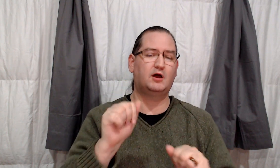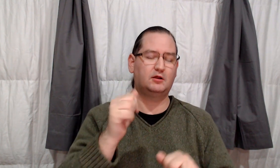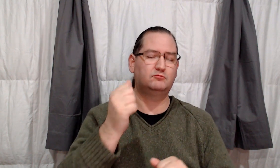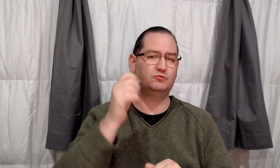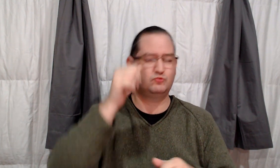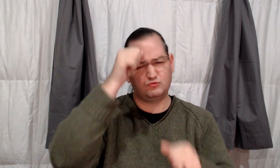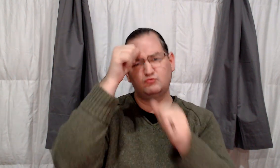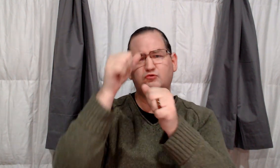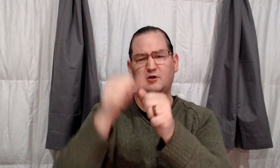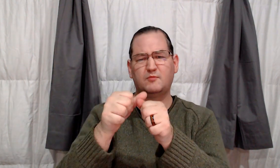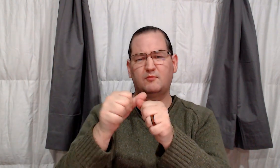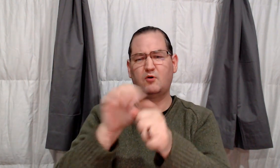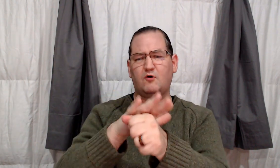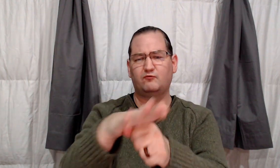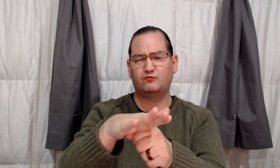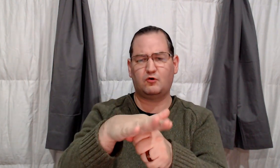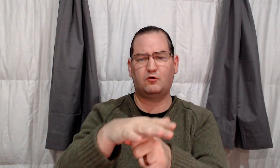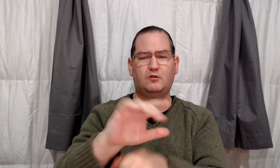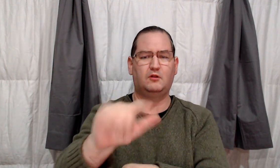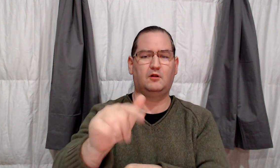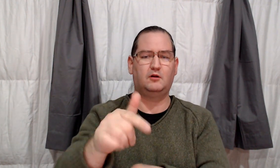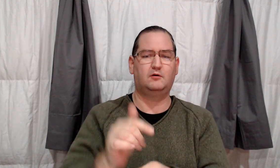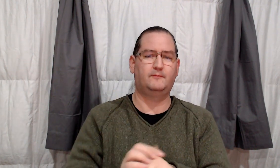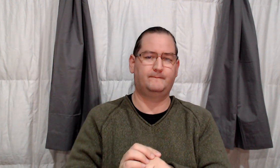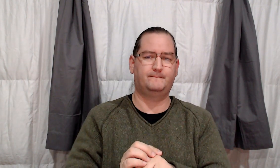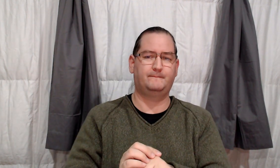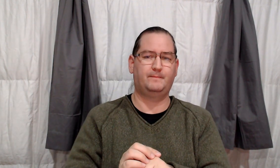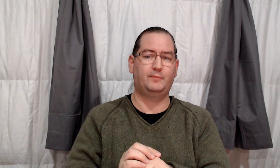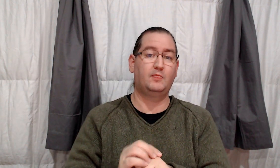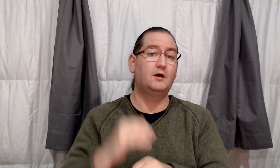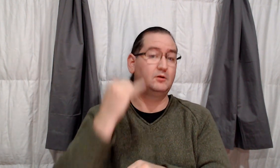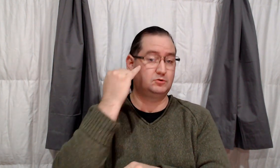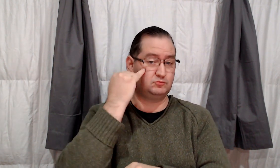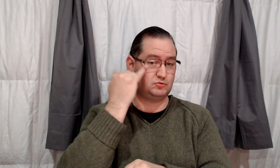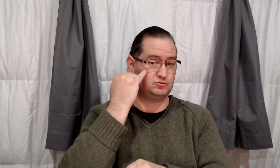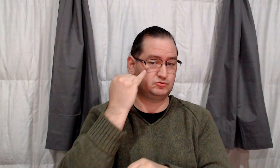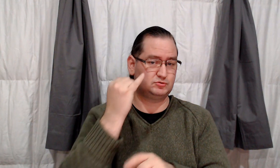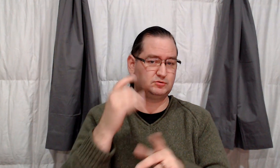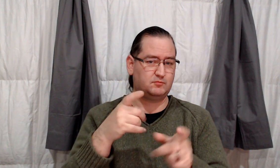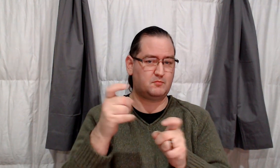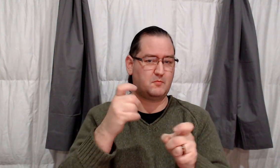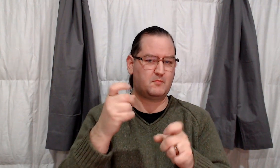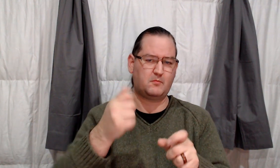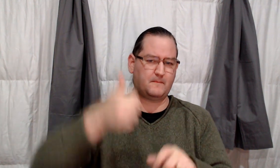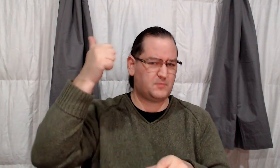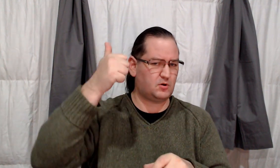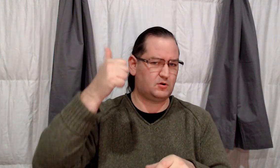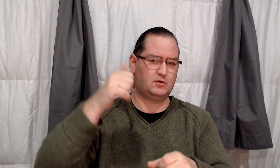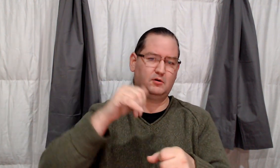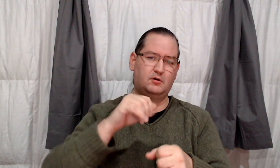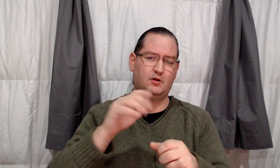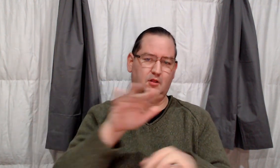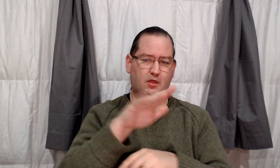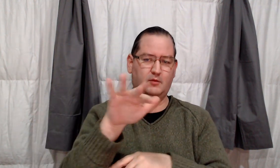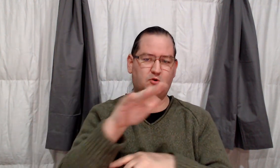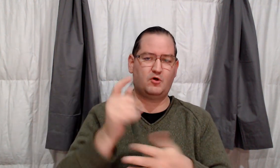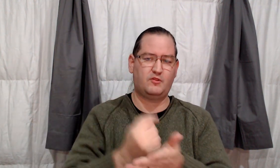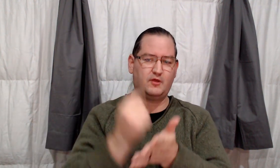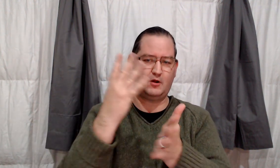if that master hypnotherapist, Dr. Milton Erickson, were here today, he would tell me